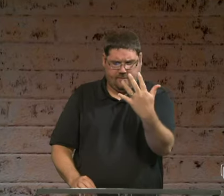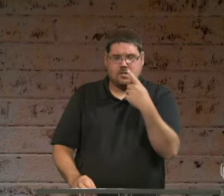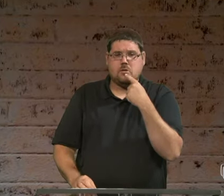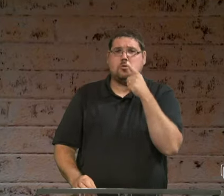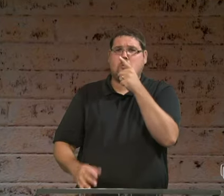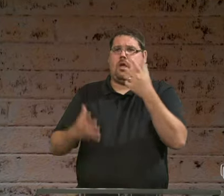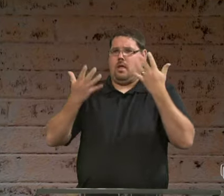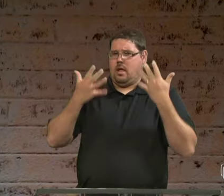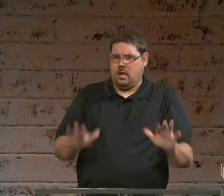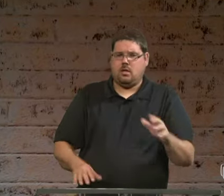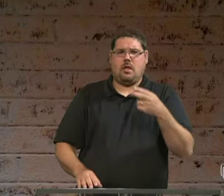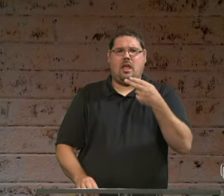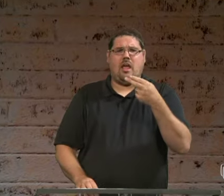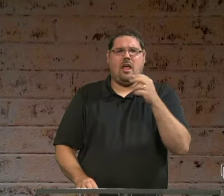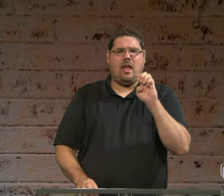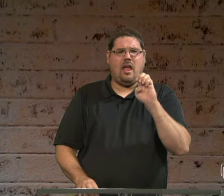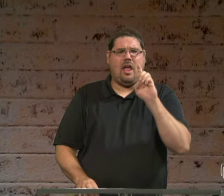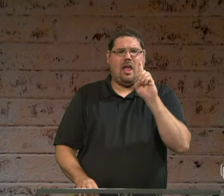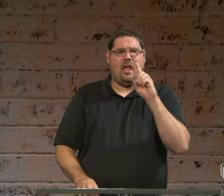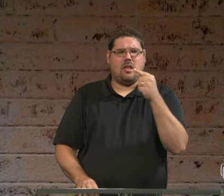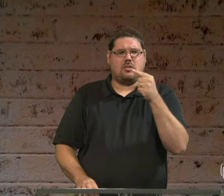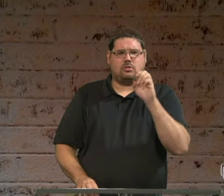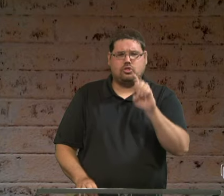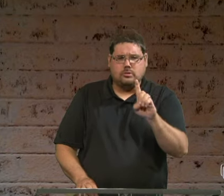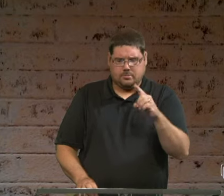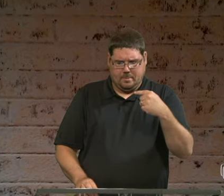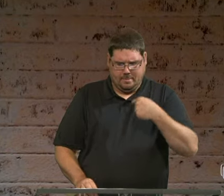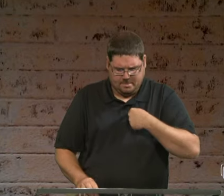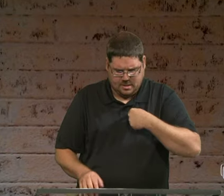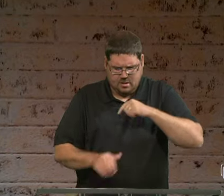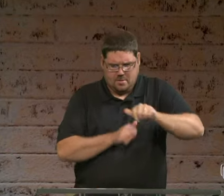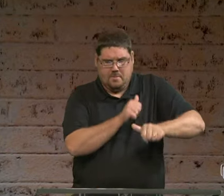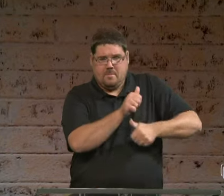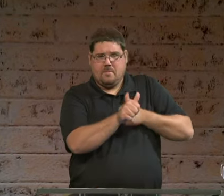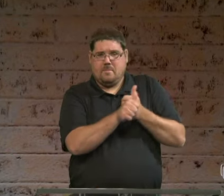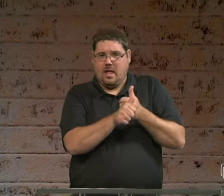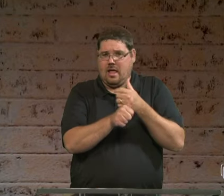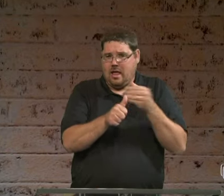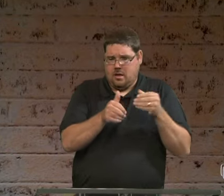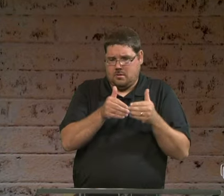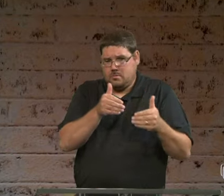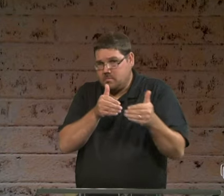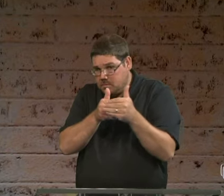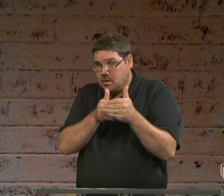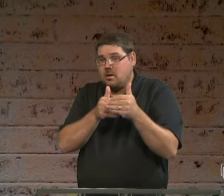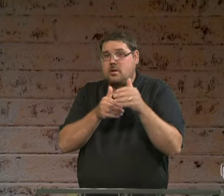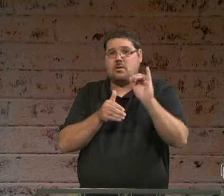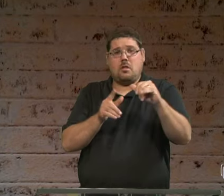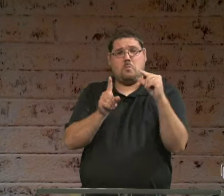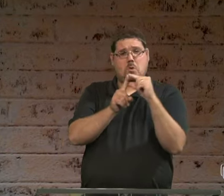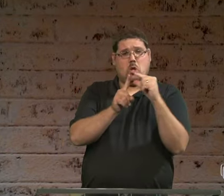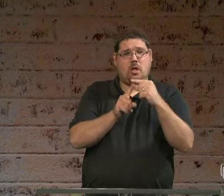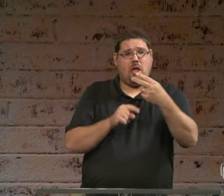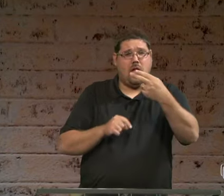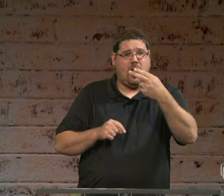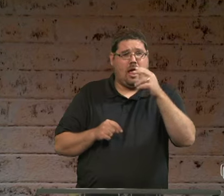I want you to notice in verse 5 that God says, "I have hedged you behind and